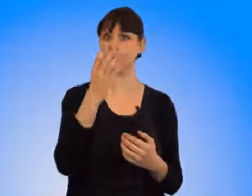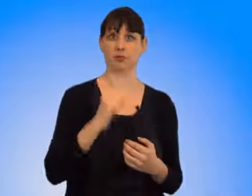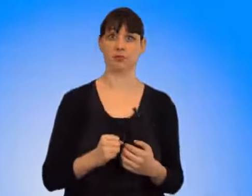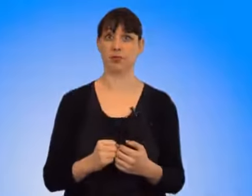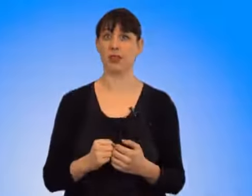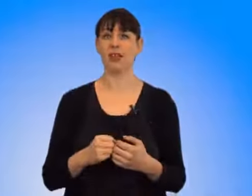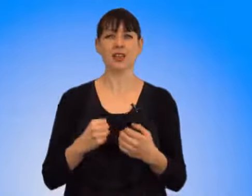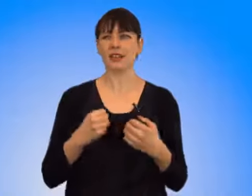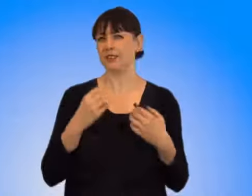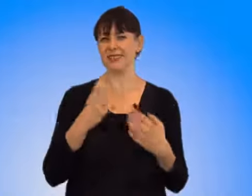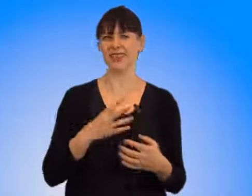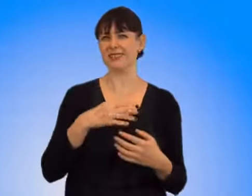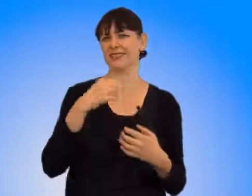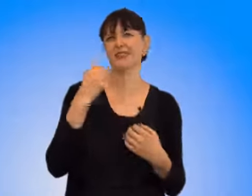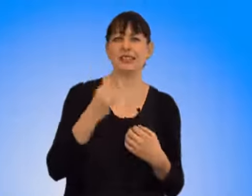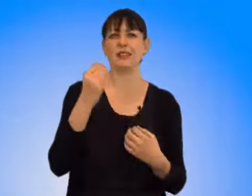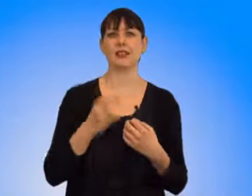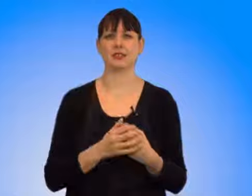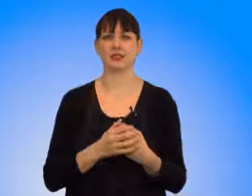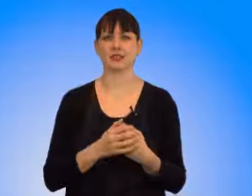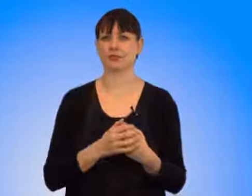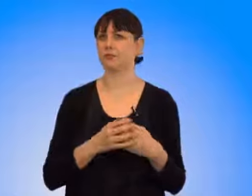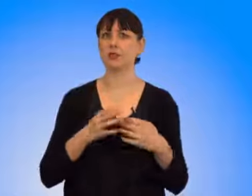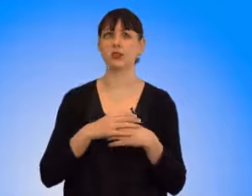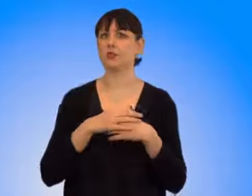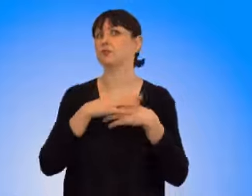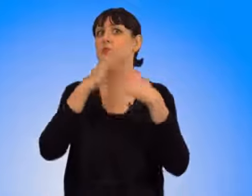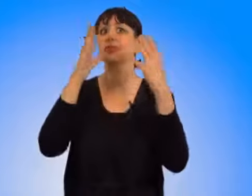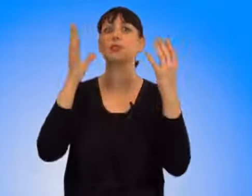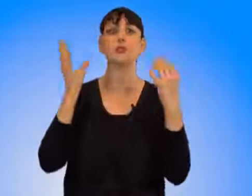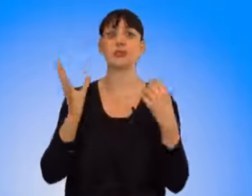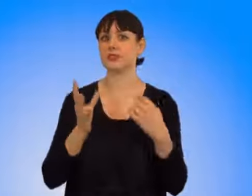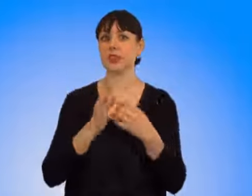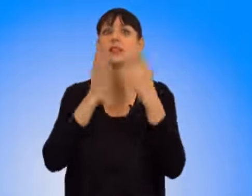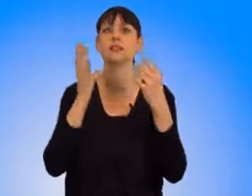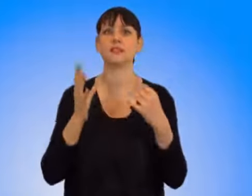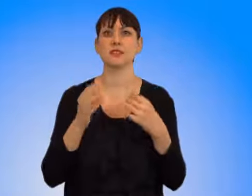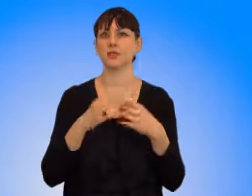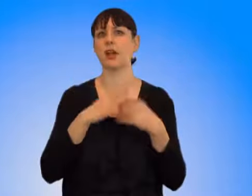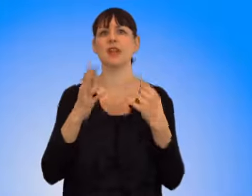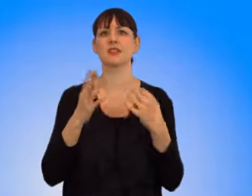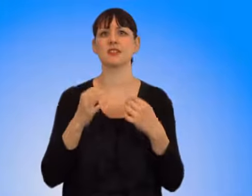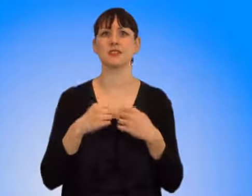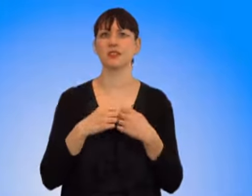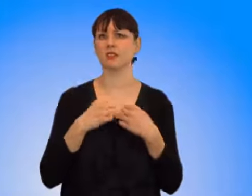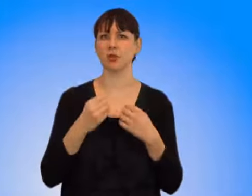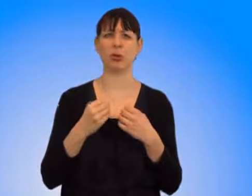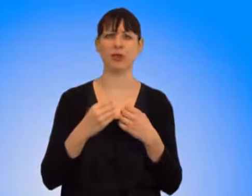So, these little accidents, they are not serious illnesses or accidents that